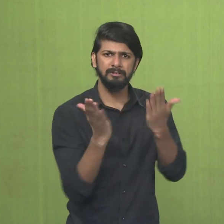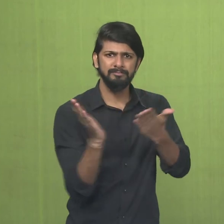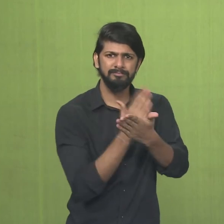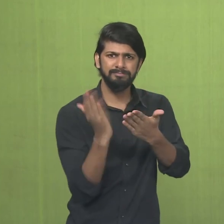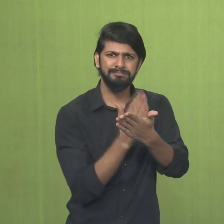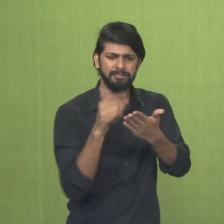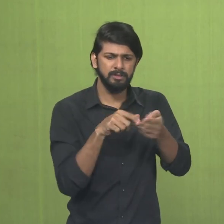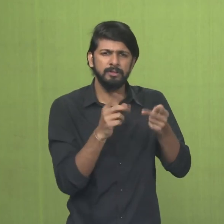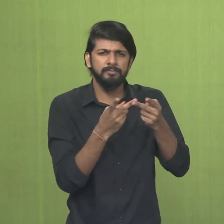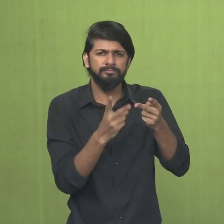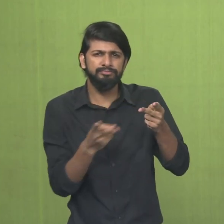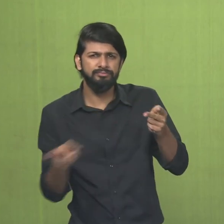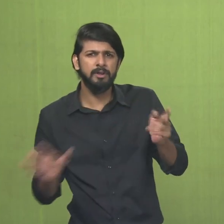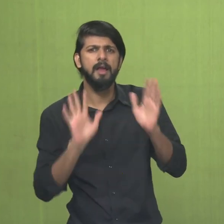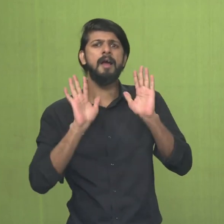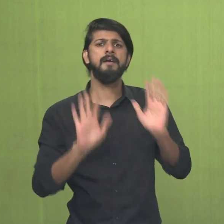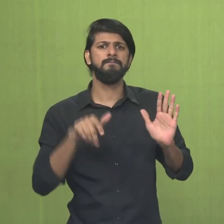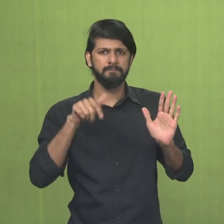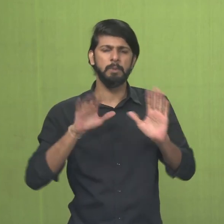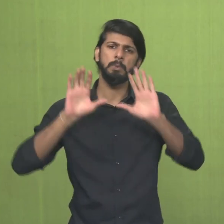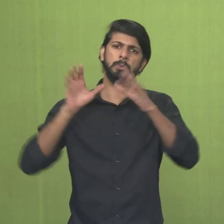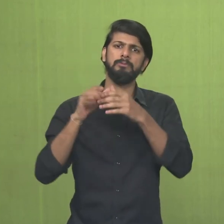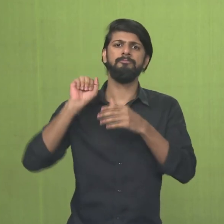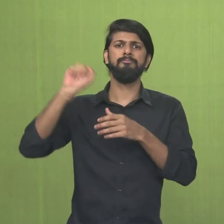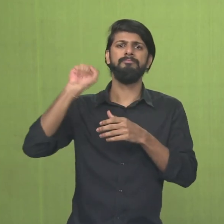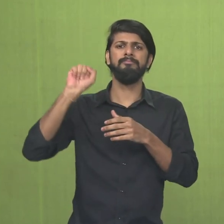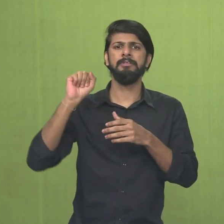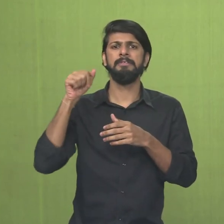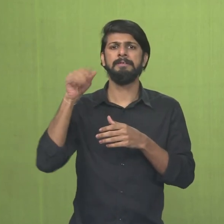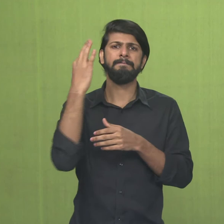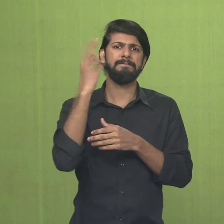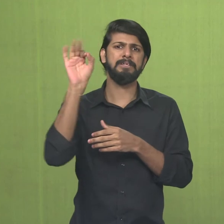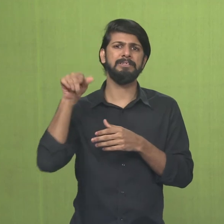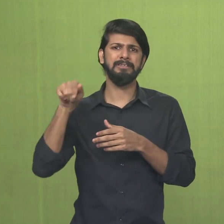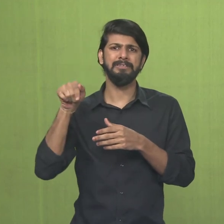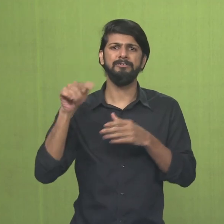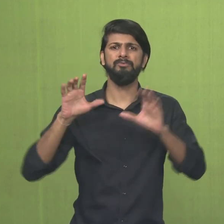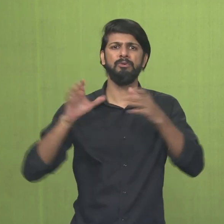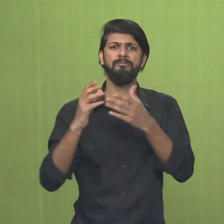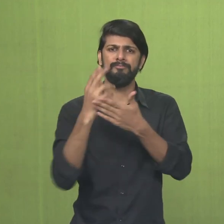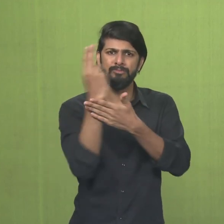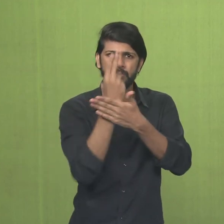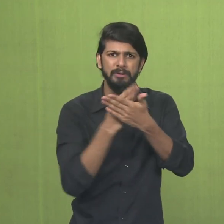This painting is from an album which belonged to a French